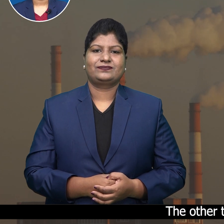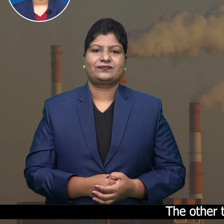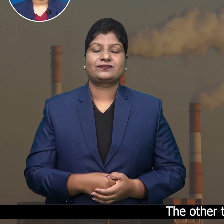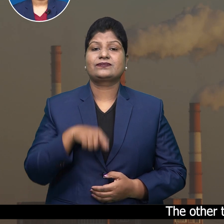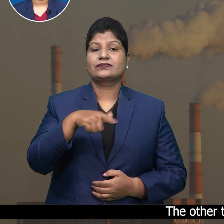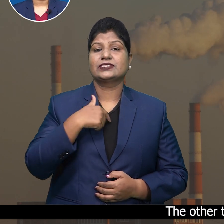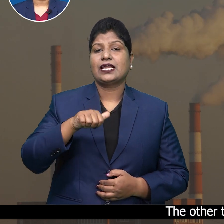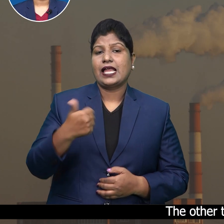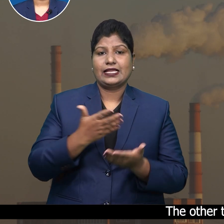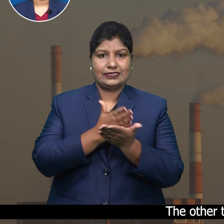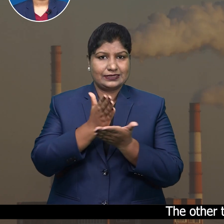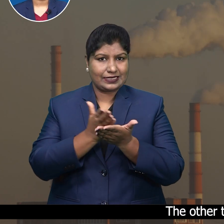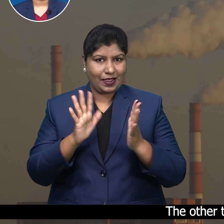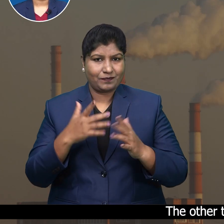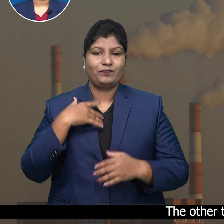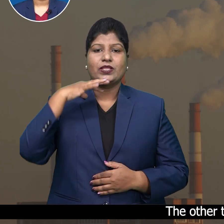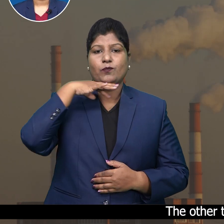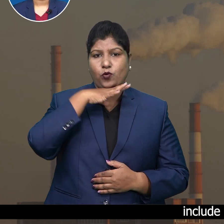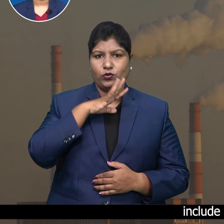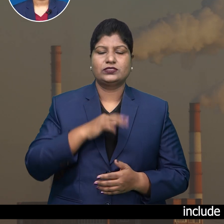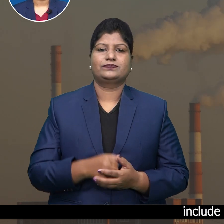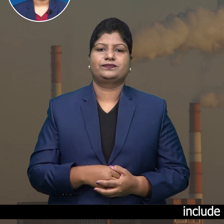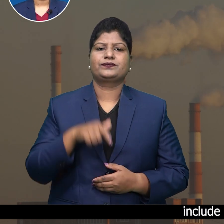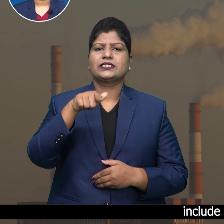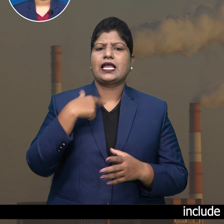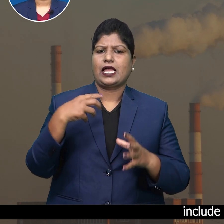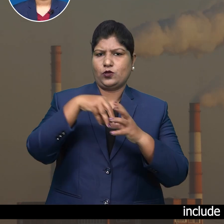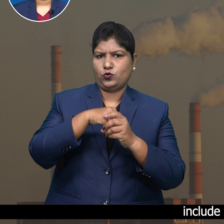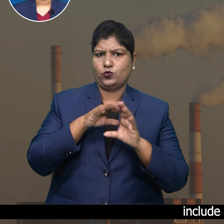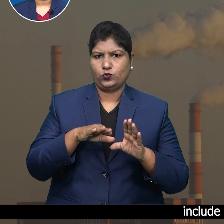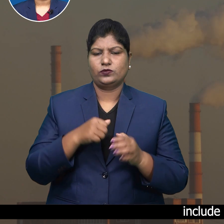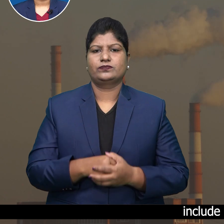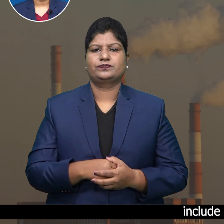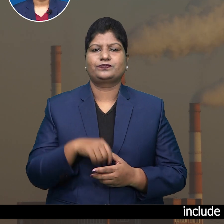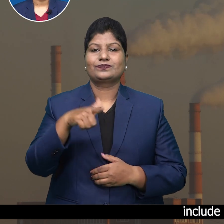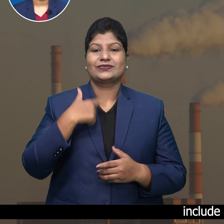The other types of pollution include